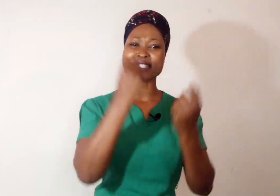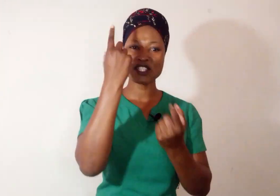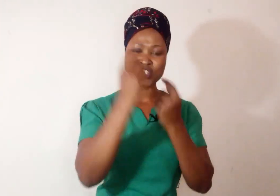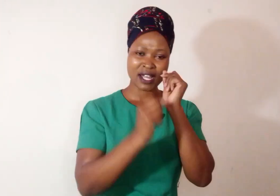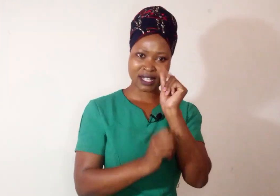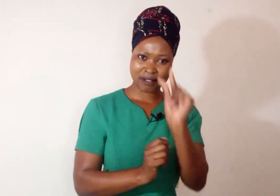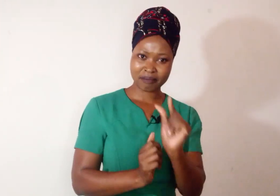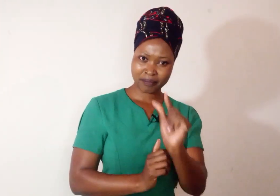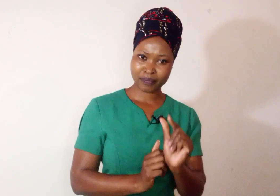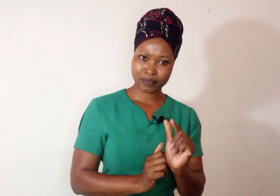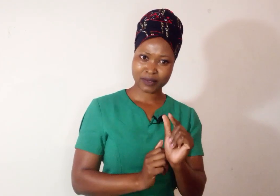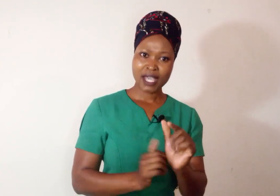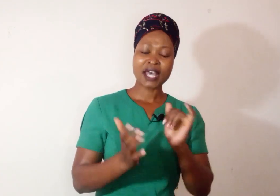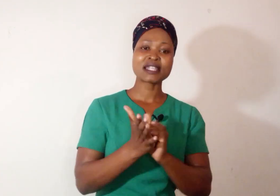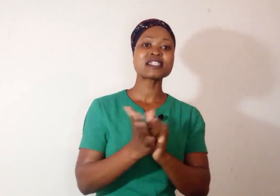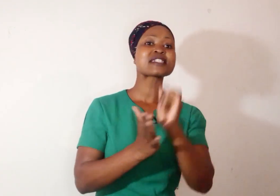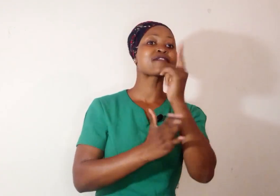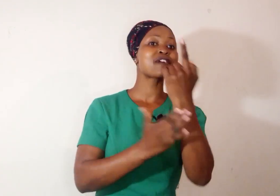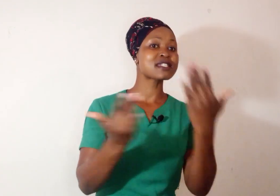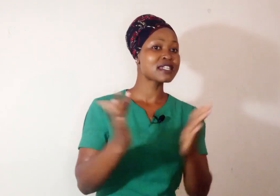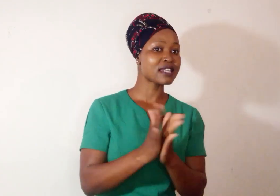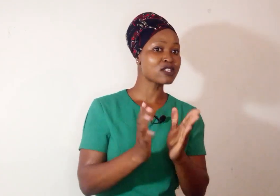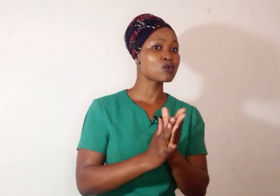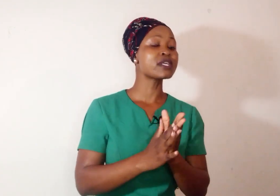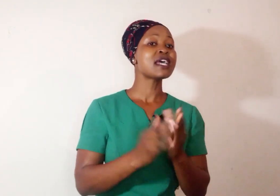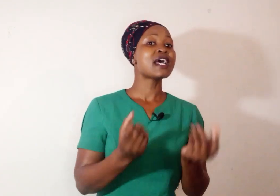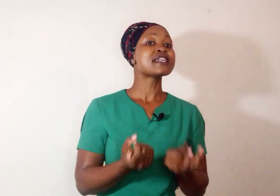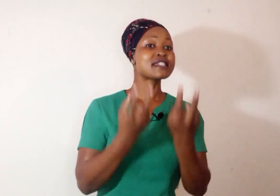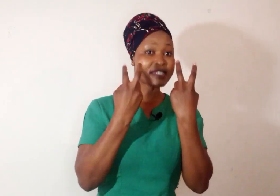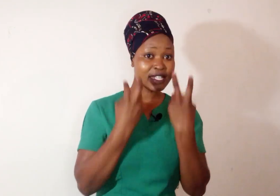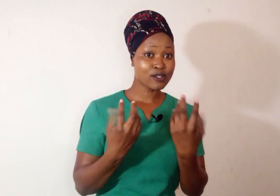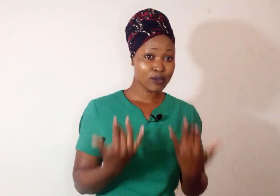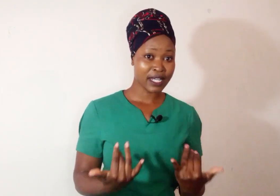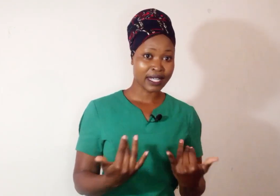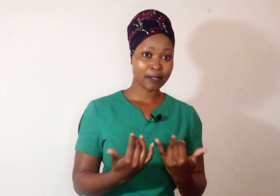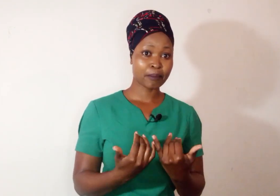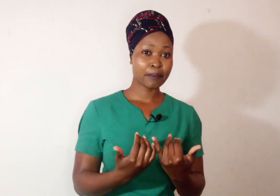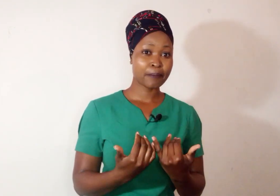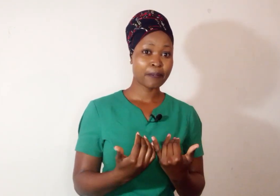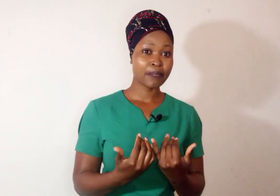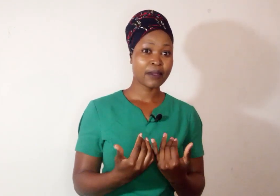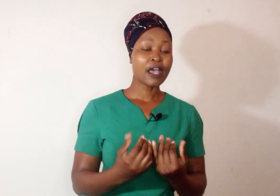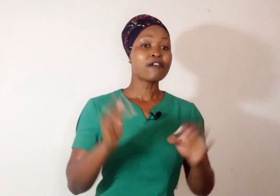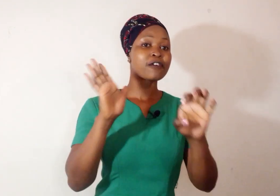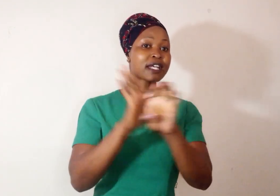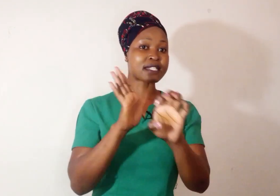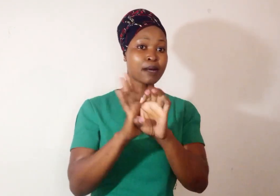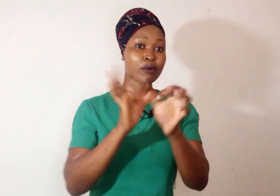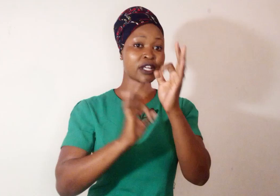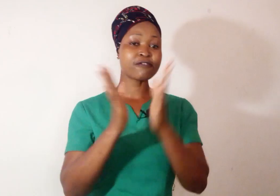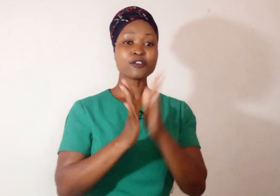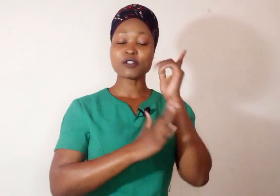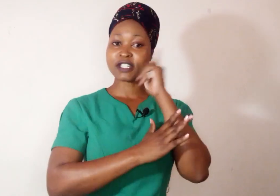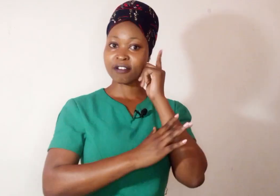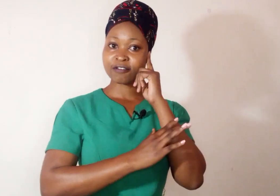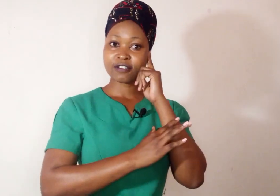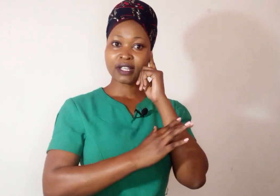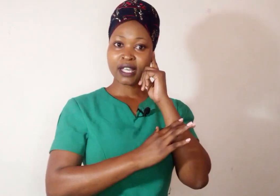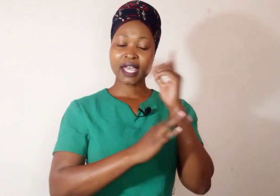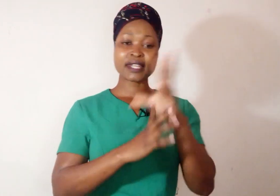each other. And that is the first thing that we see today. For example, if you're deaf and the